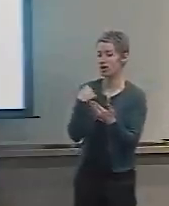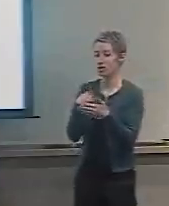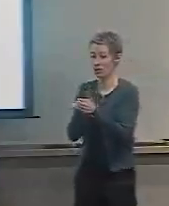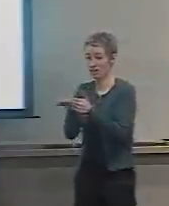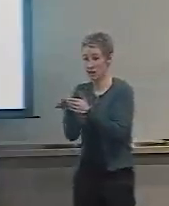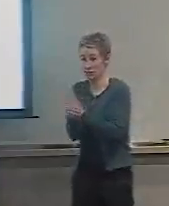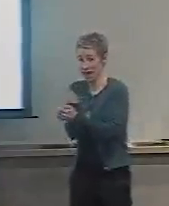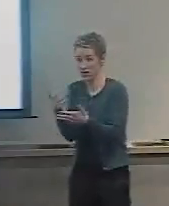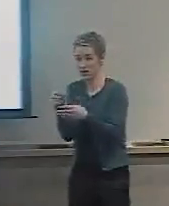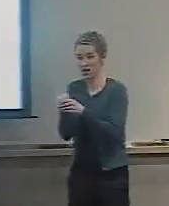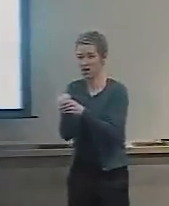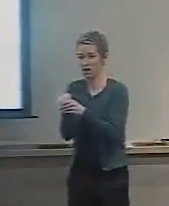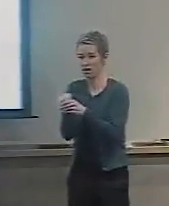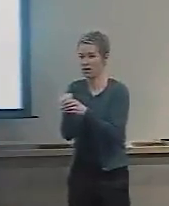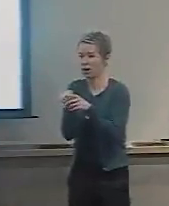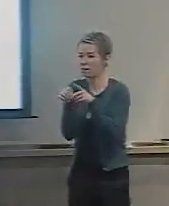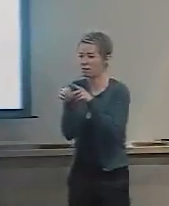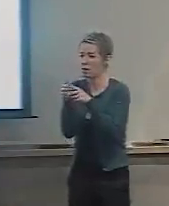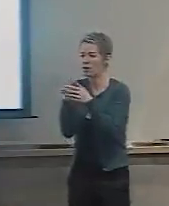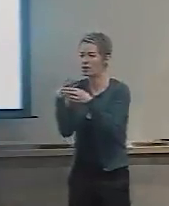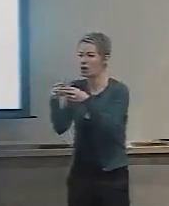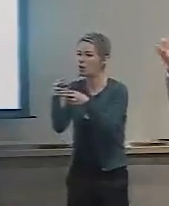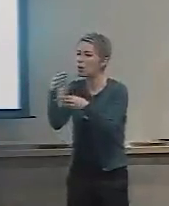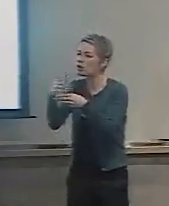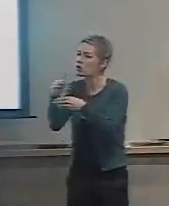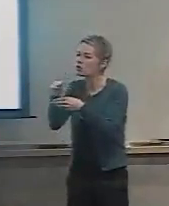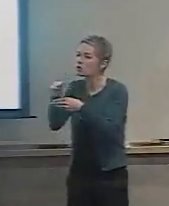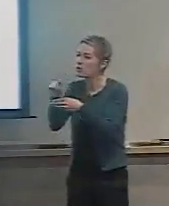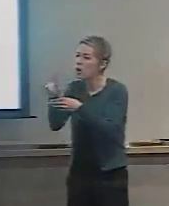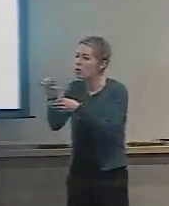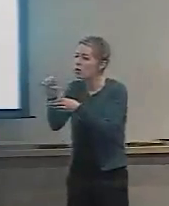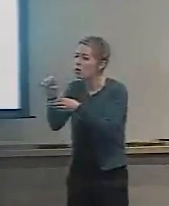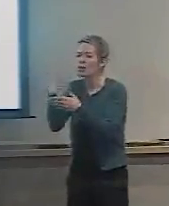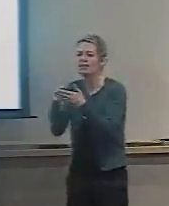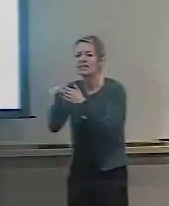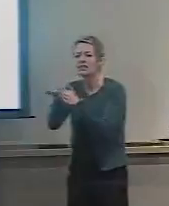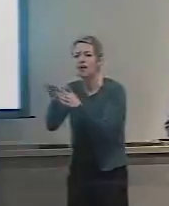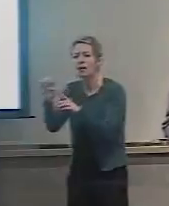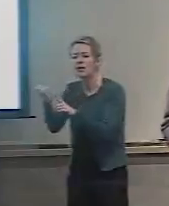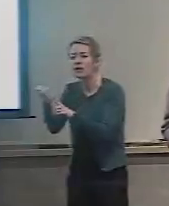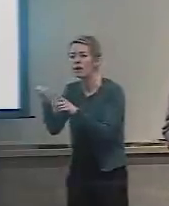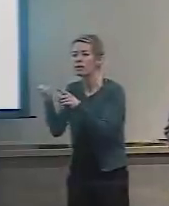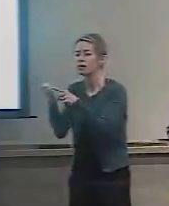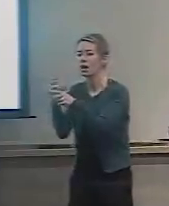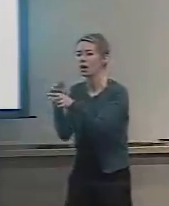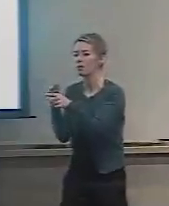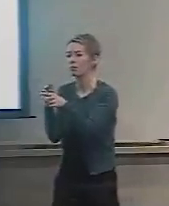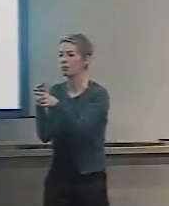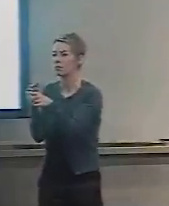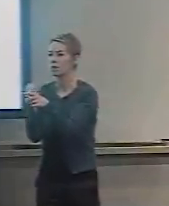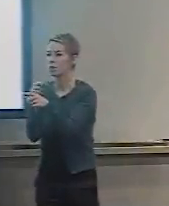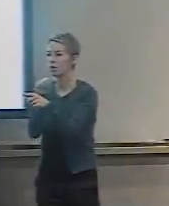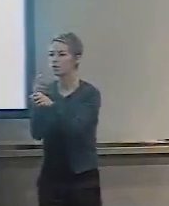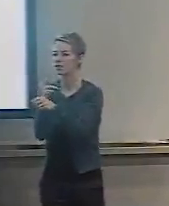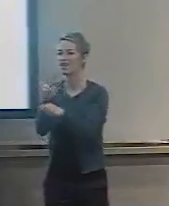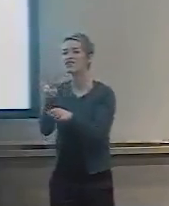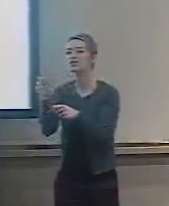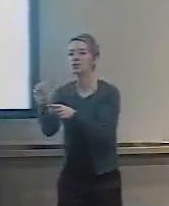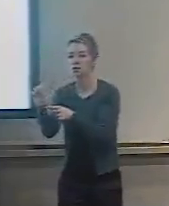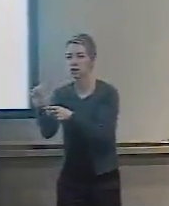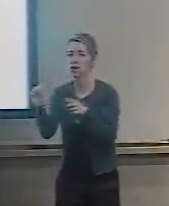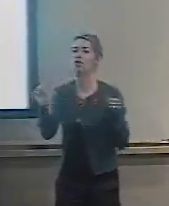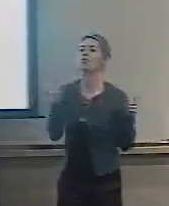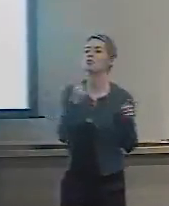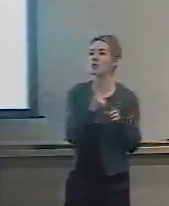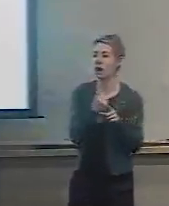the what's it called, Windows Mobile. What's the development environment? We're using Visual Studio. Visual